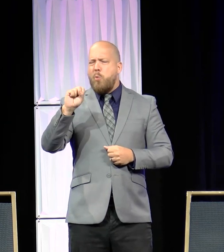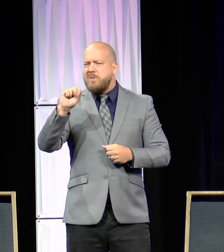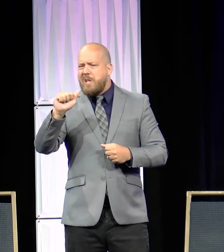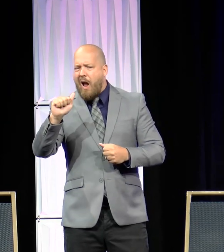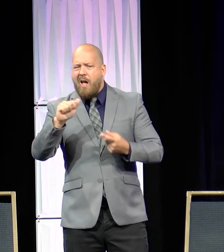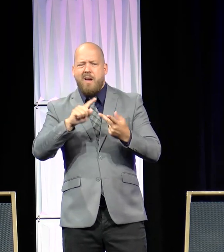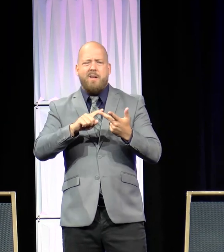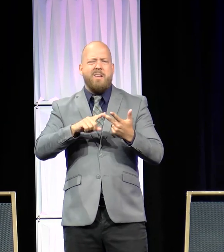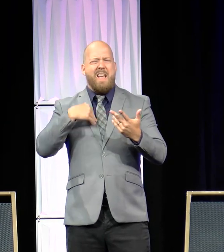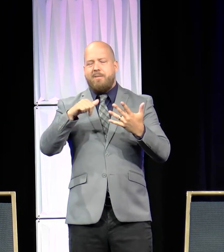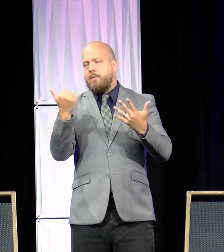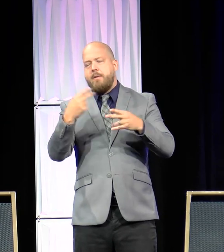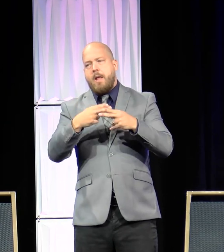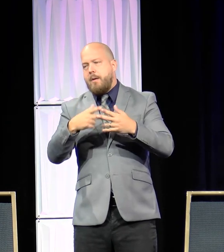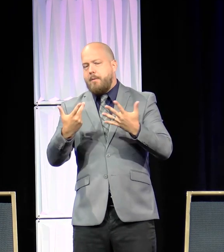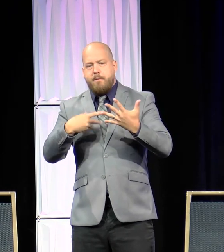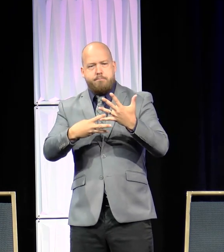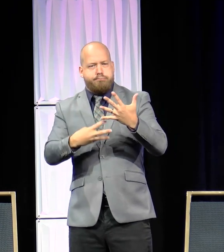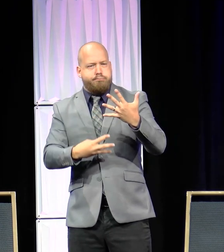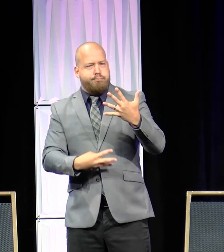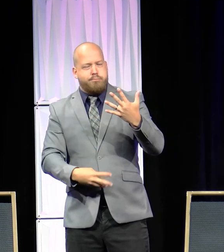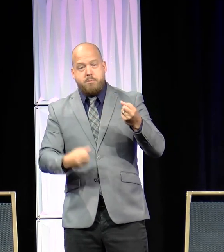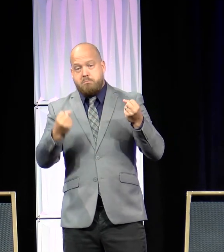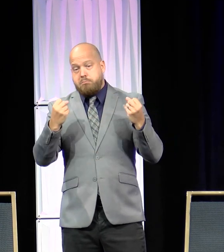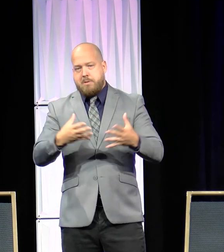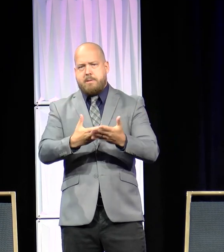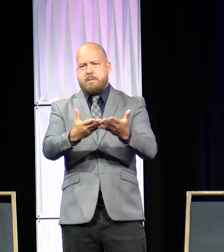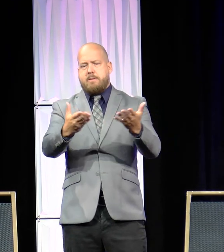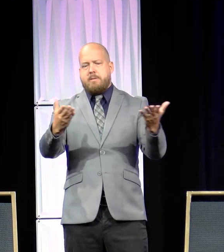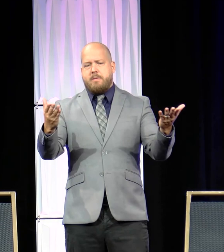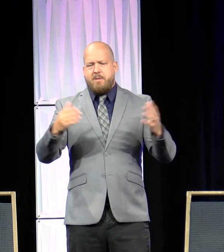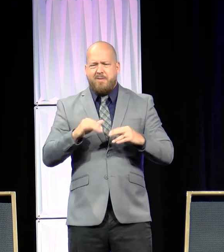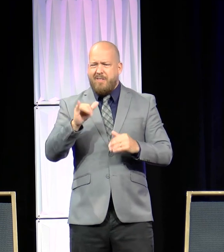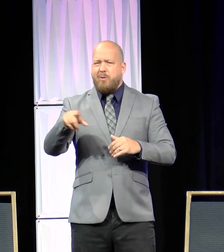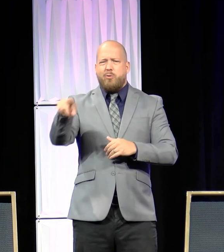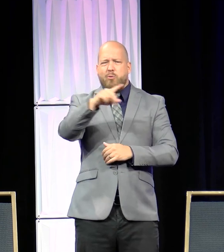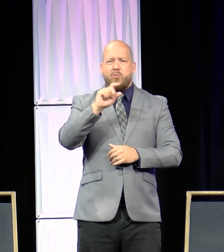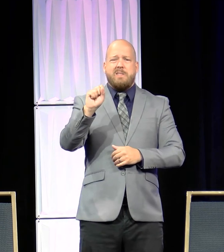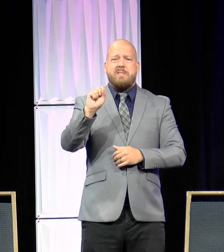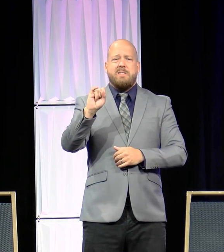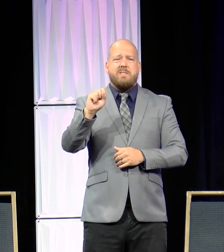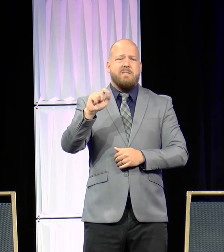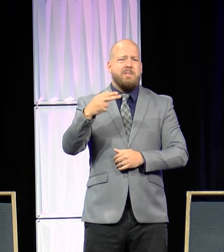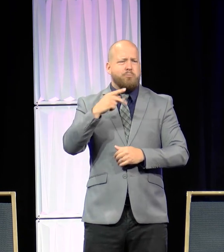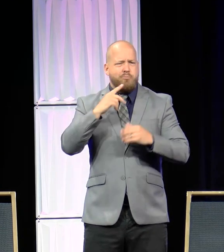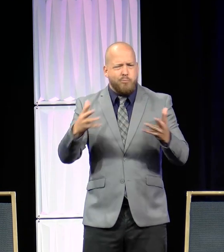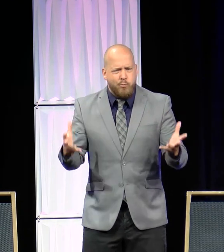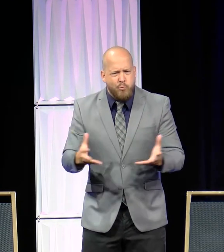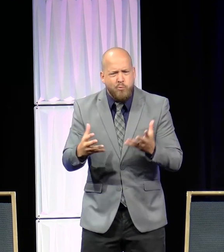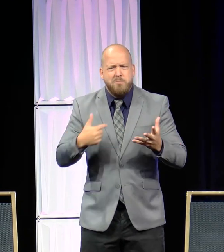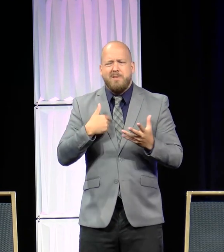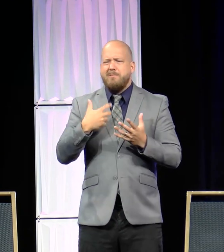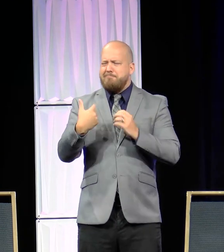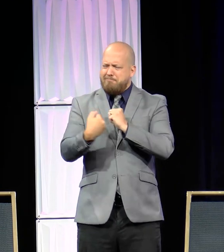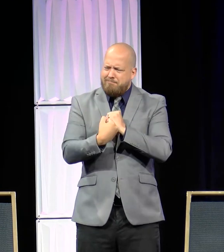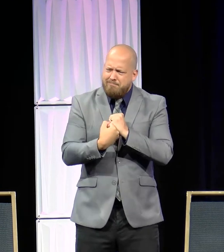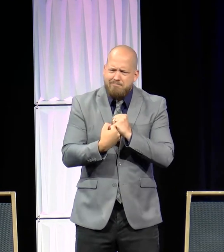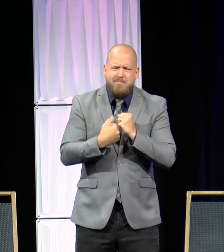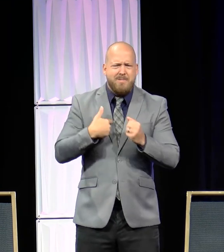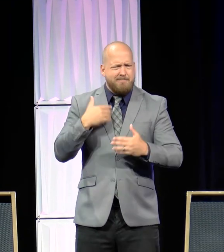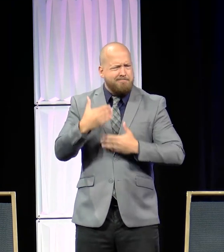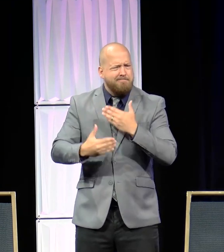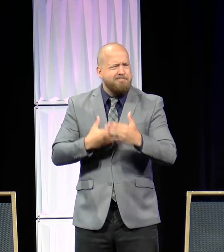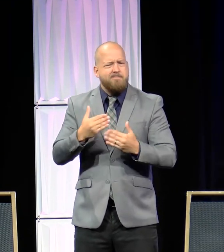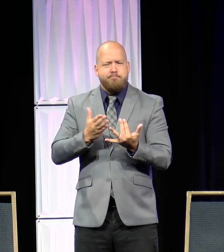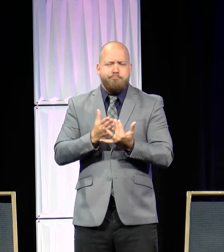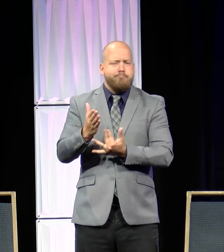me and encouraging me, right? Indira Nan, Ebony Tucker, again, just running into